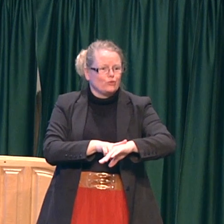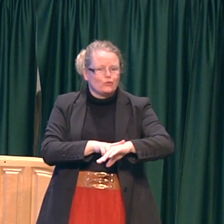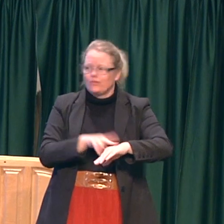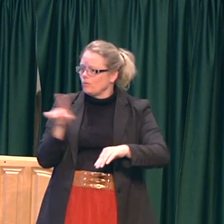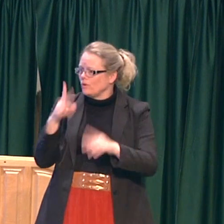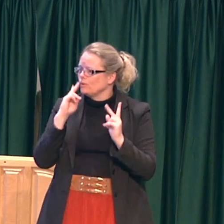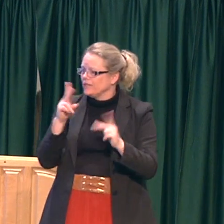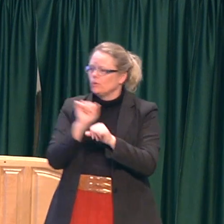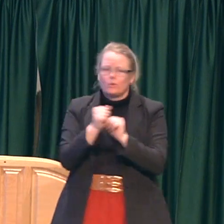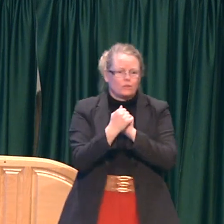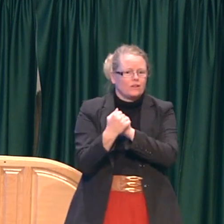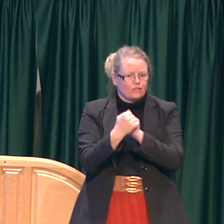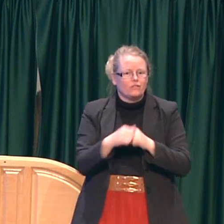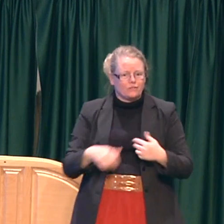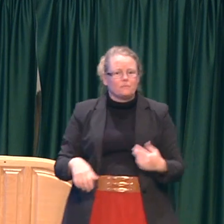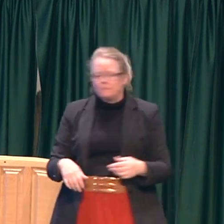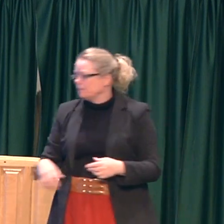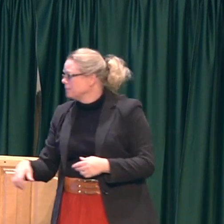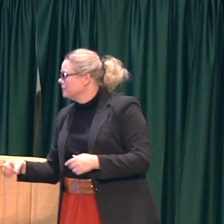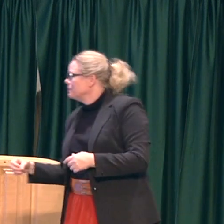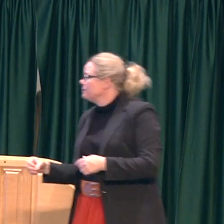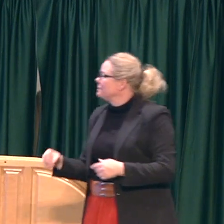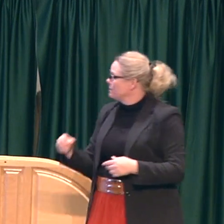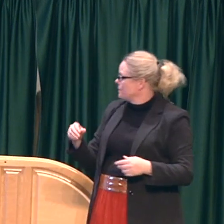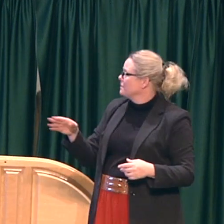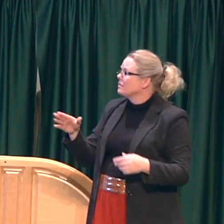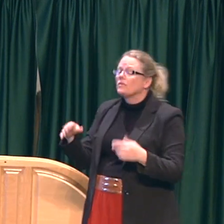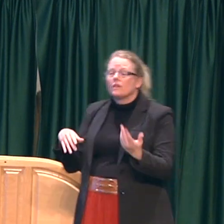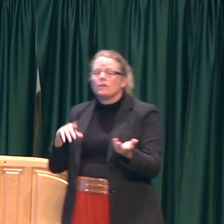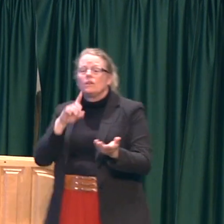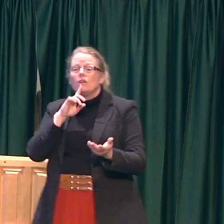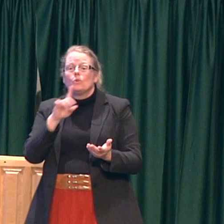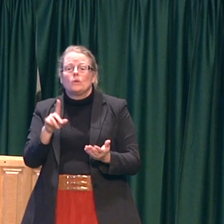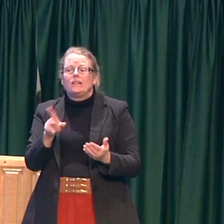to reach out into the national community, so we've got to collaborate.